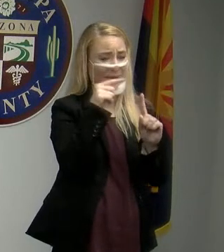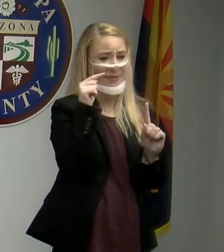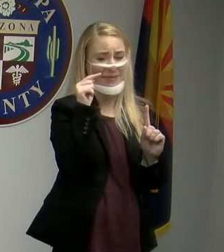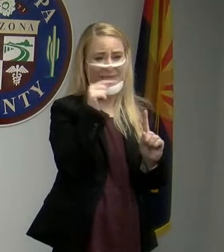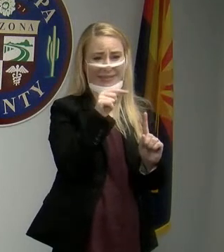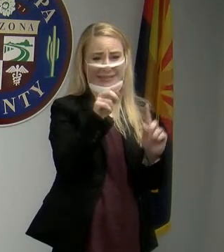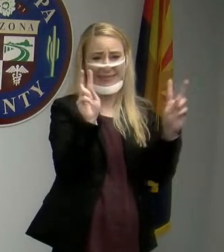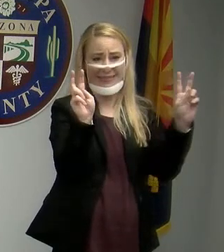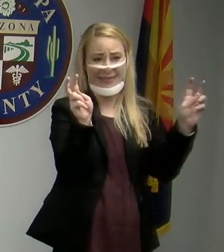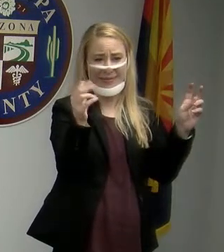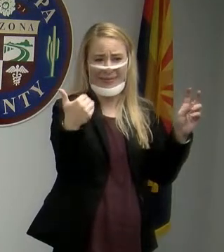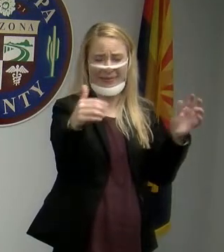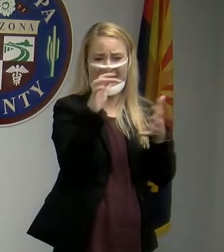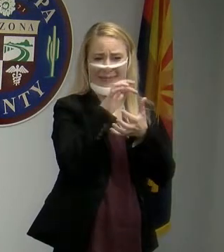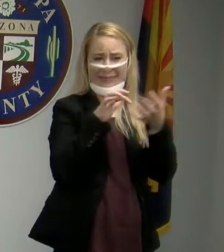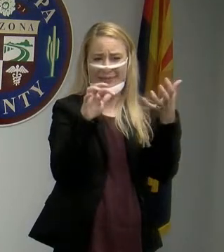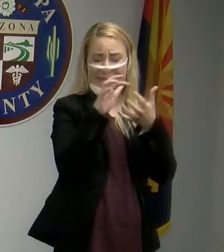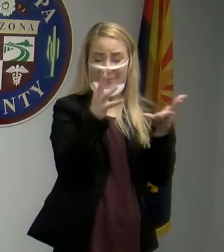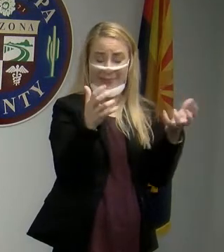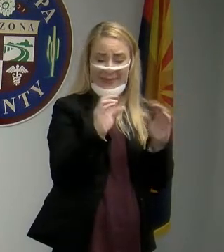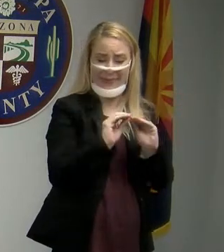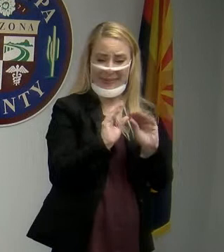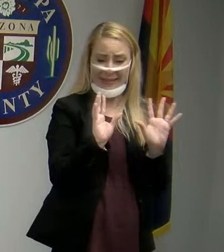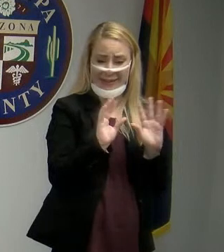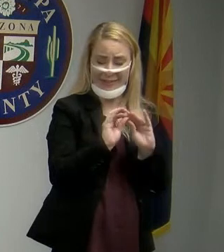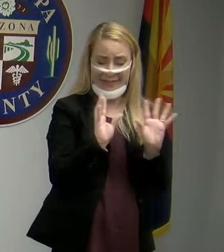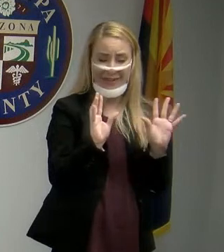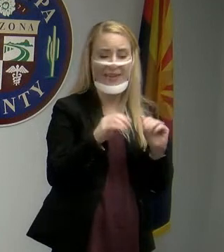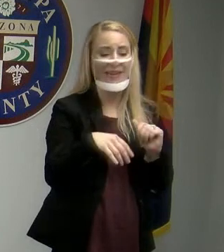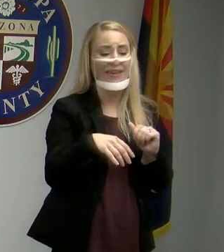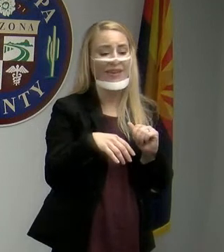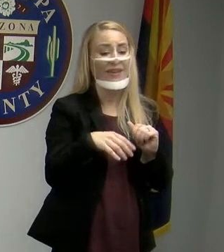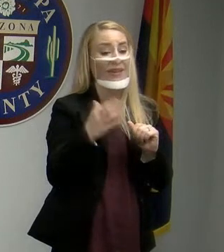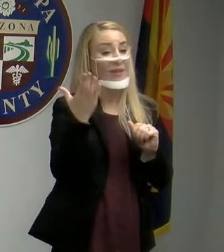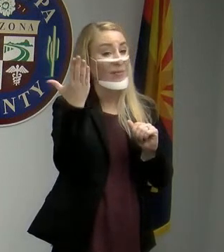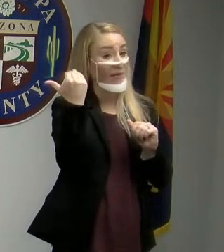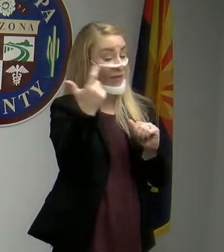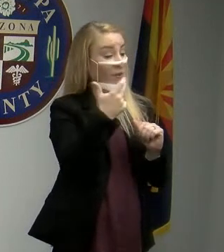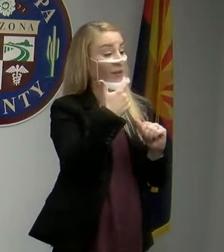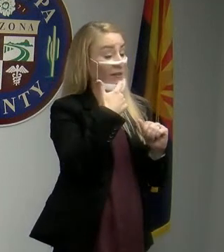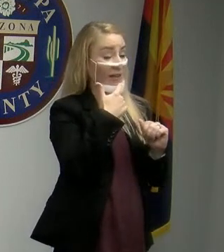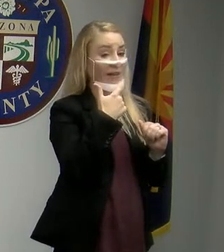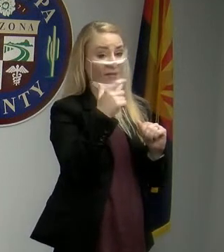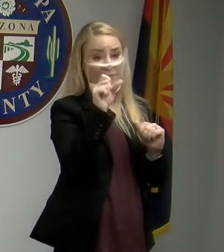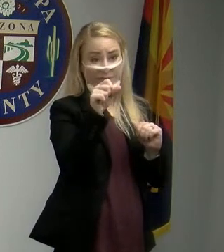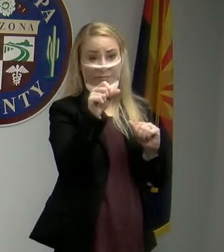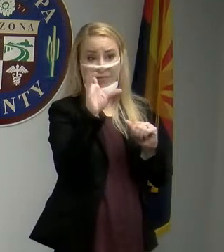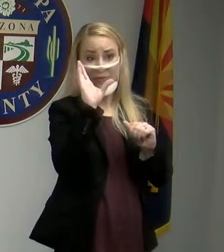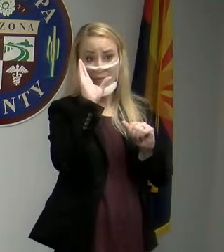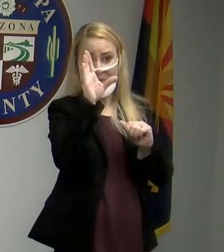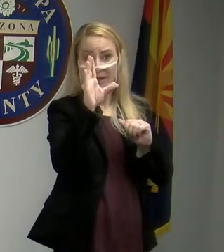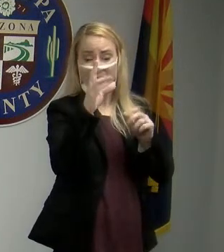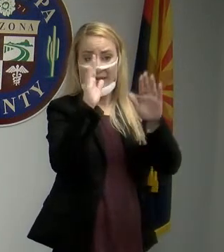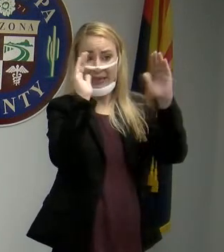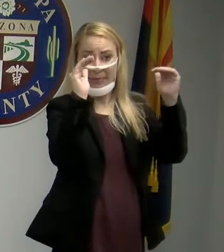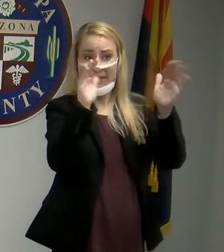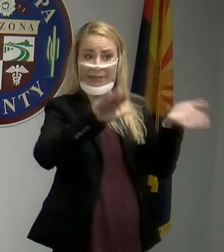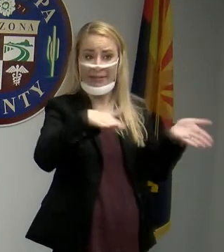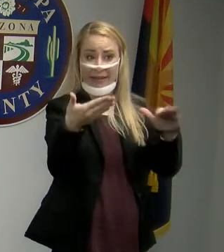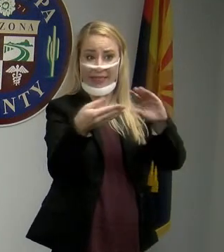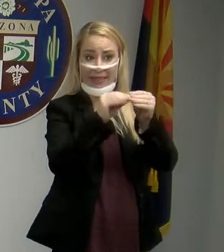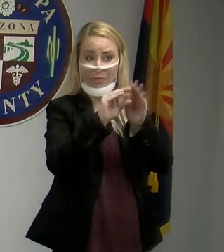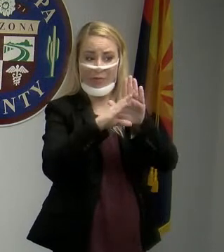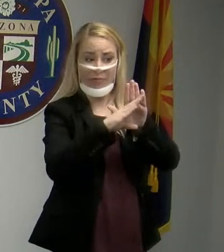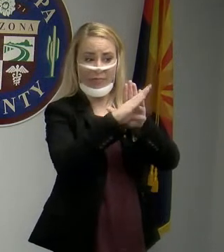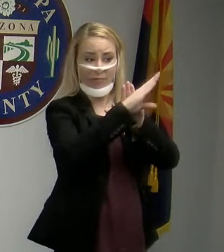here to this moment. And I'm trying to just clarify here because you guys said you expect these numbers to rise over the next 2 or 3 weeks. At the same time,